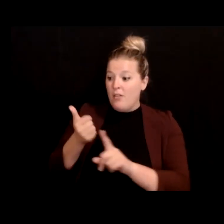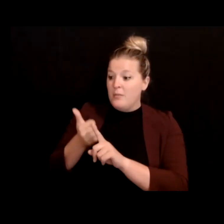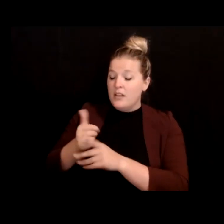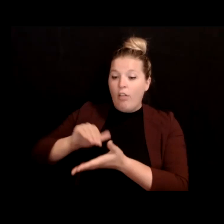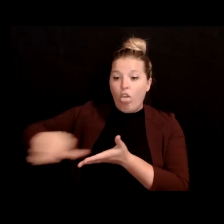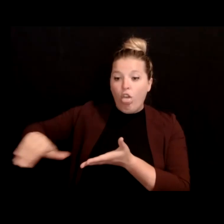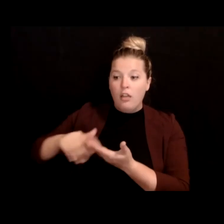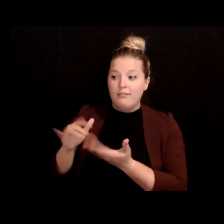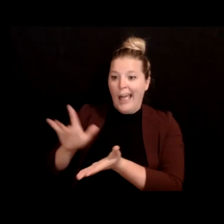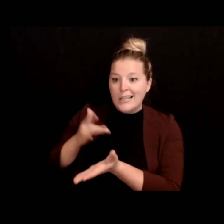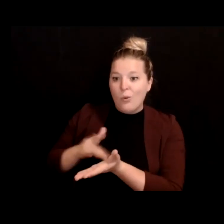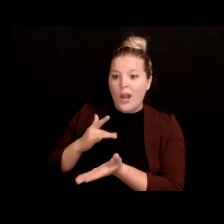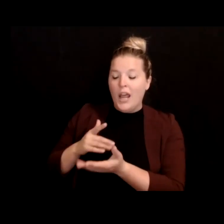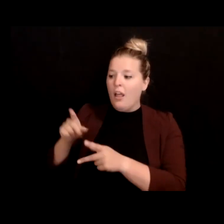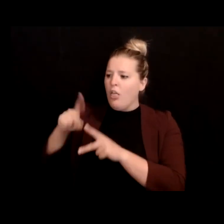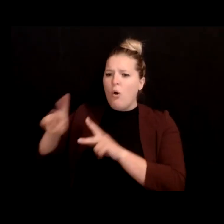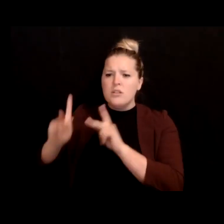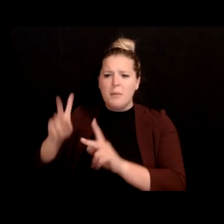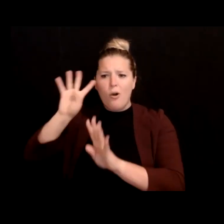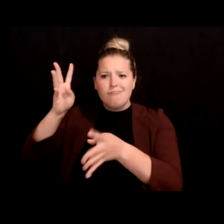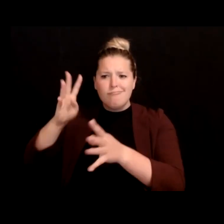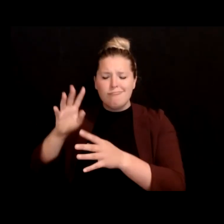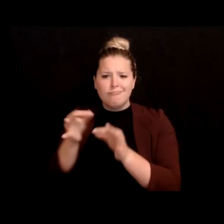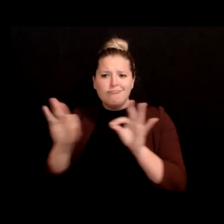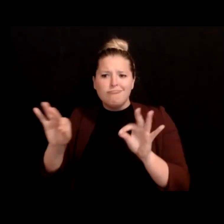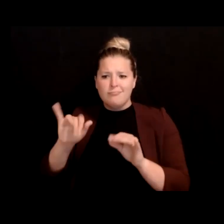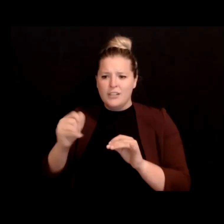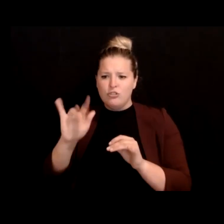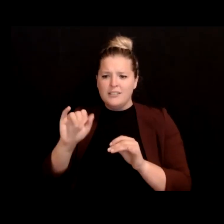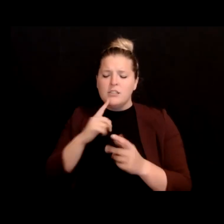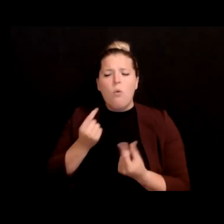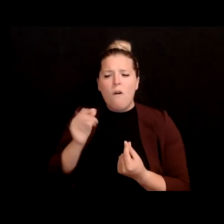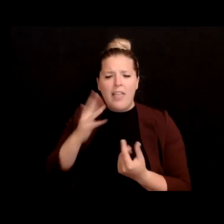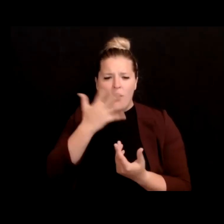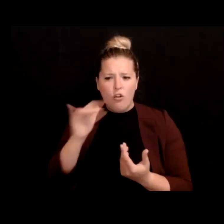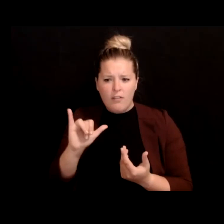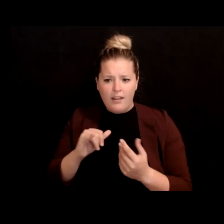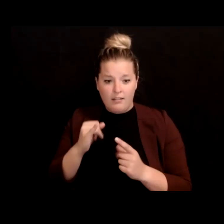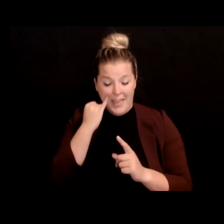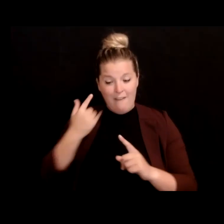exploitation? What does justice look like when we create it?